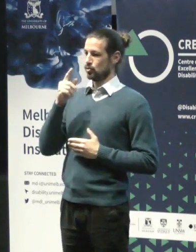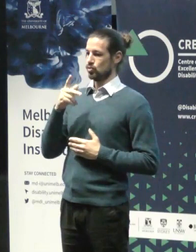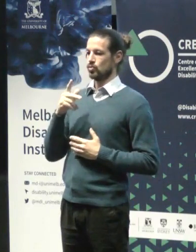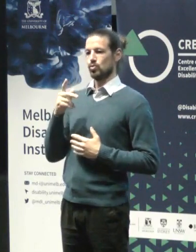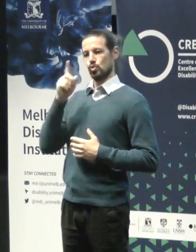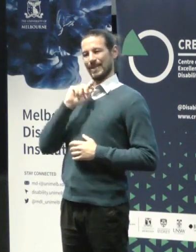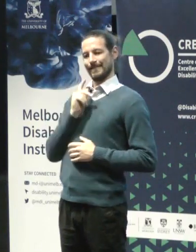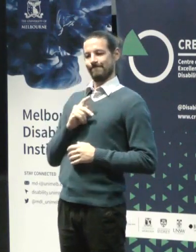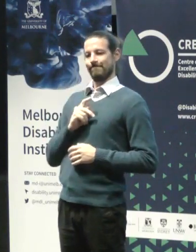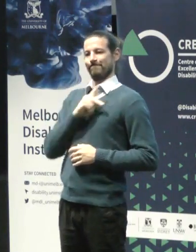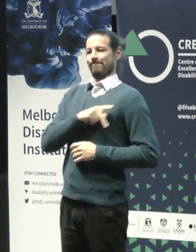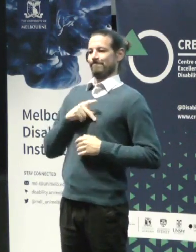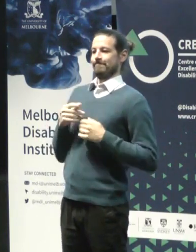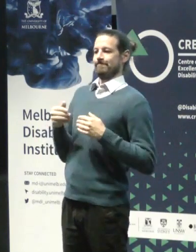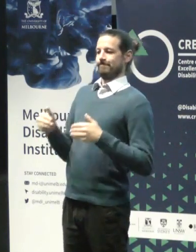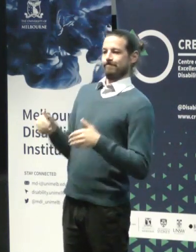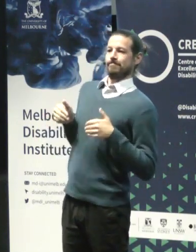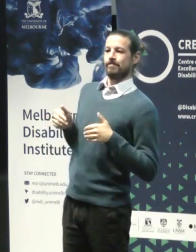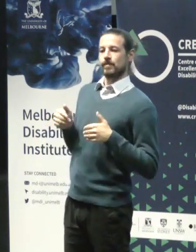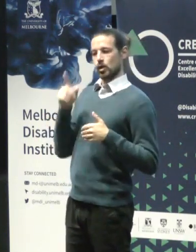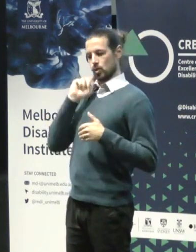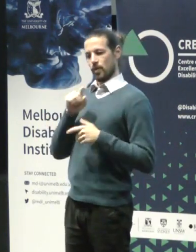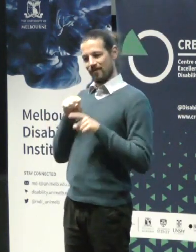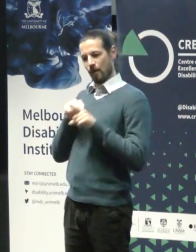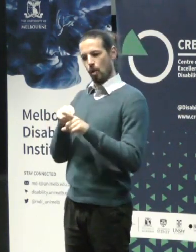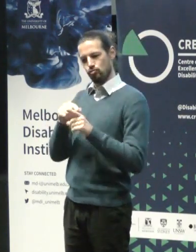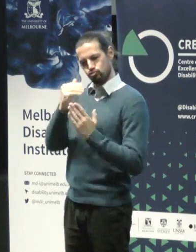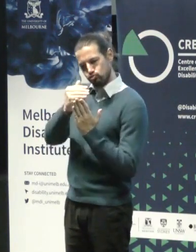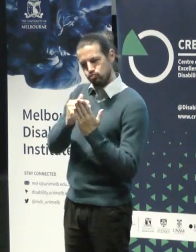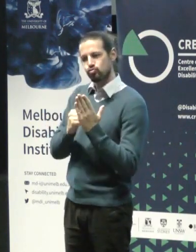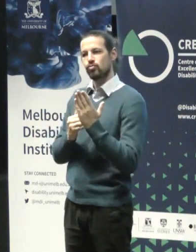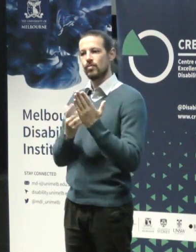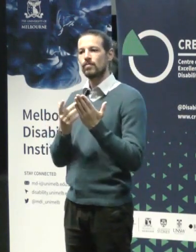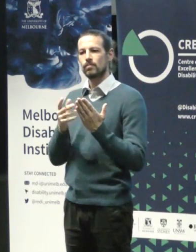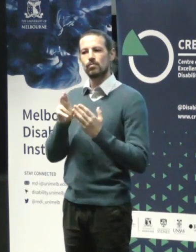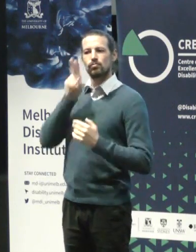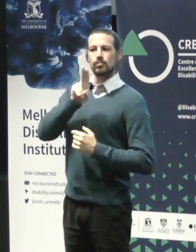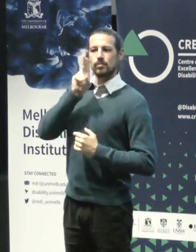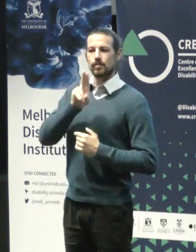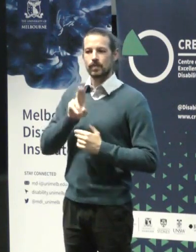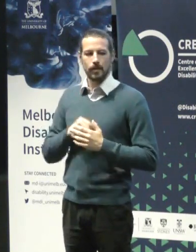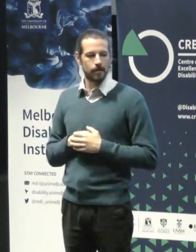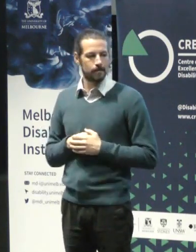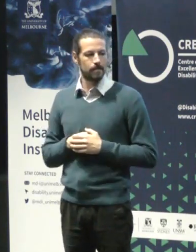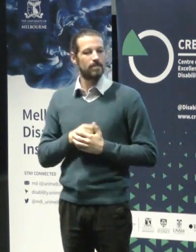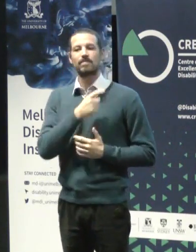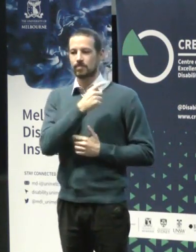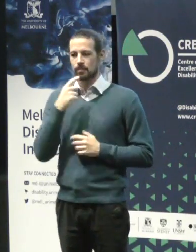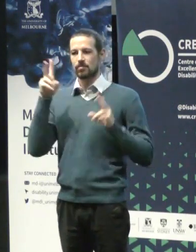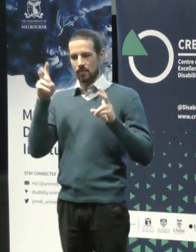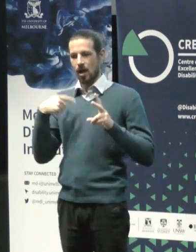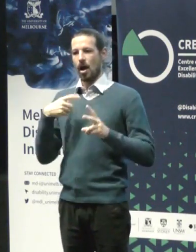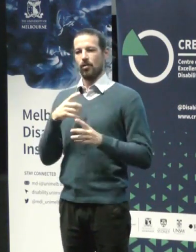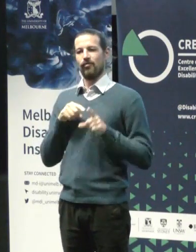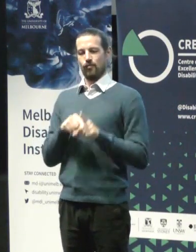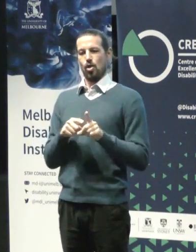it. They were doing things by the book, safeguarding. I am bound by legislation that would require me to